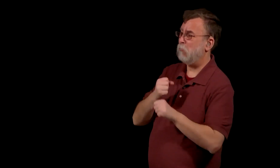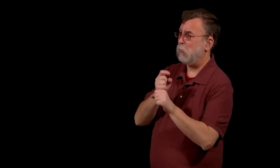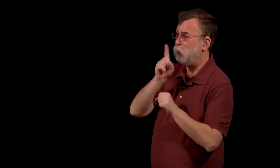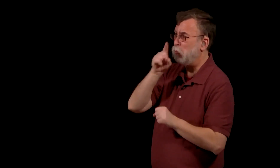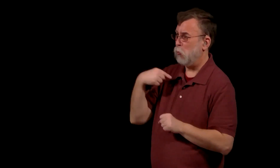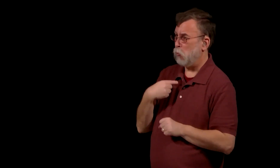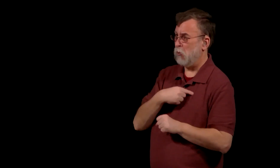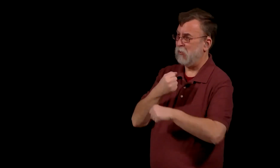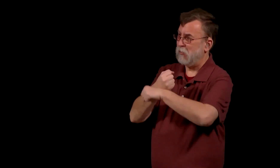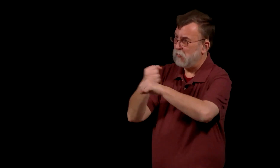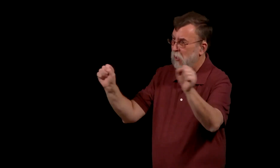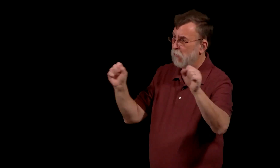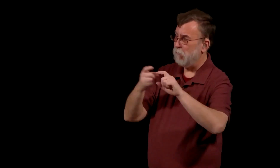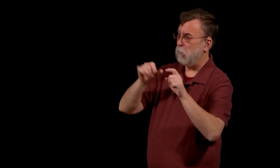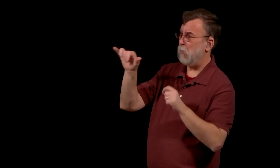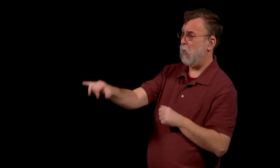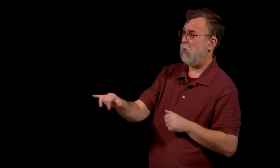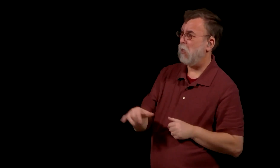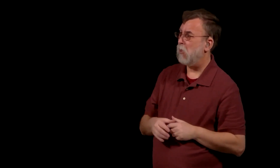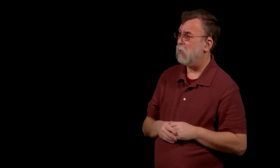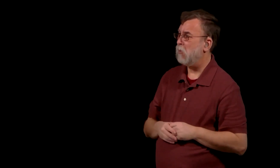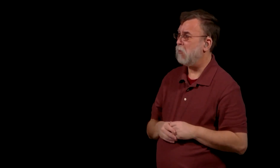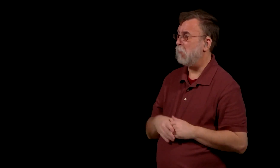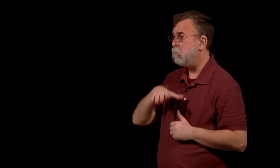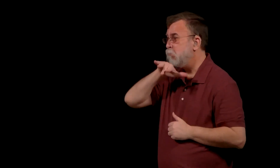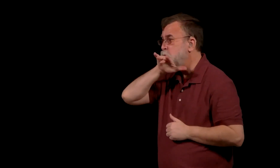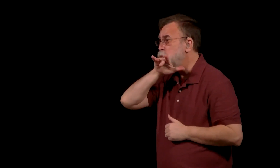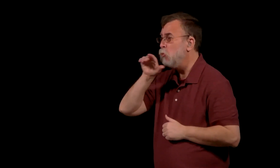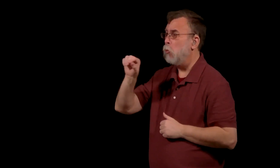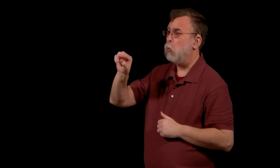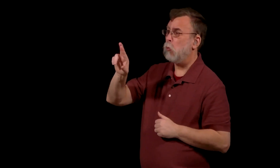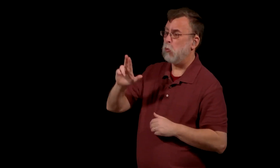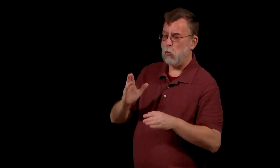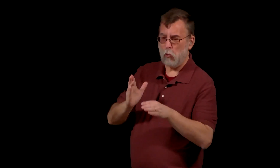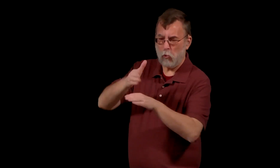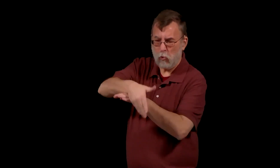are happening. You make sure that we are safe.